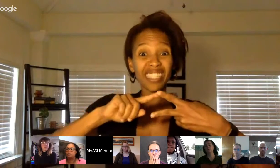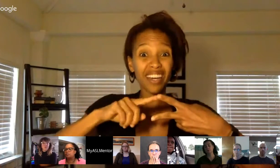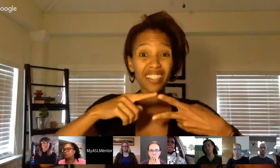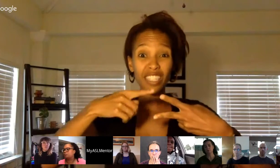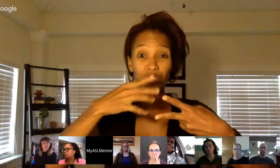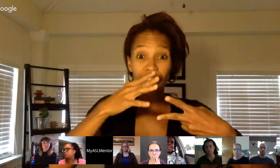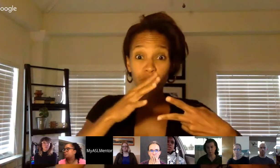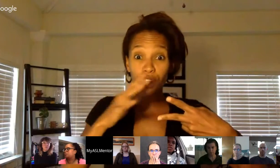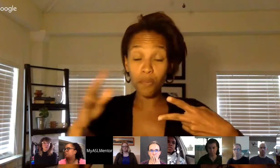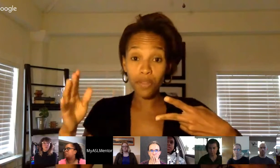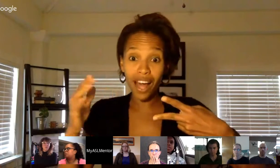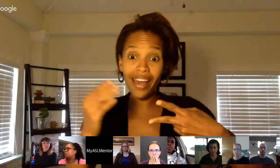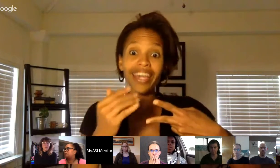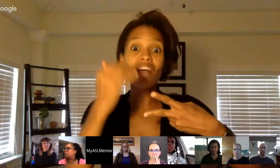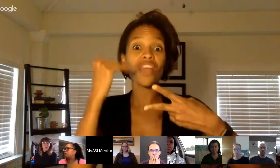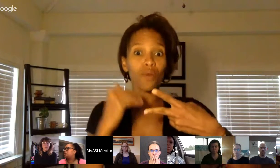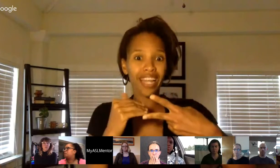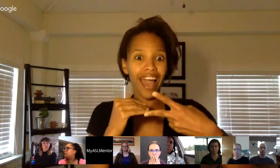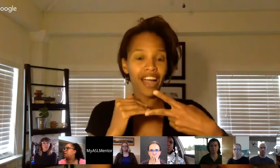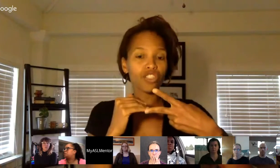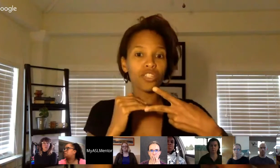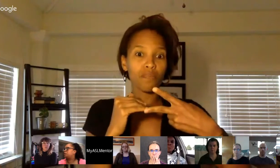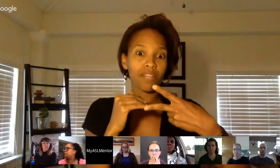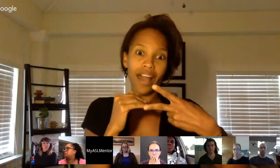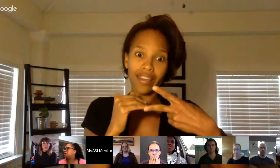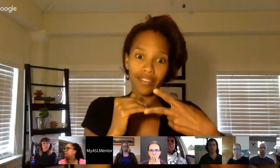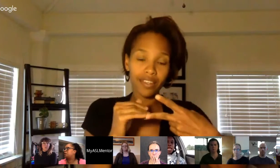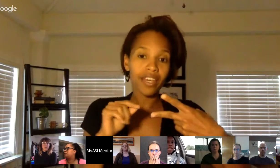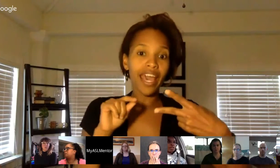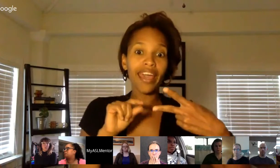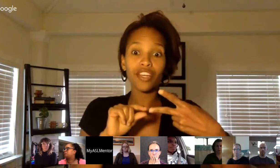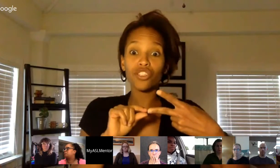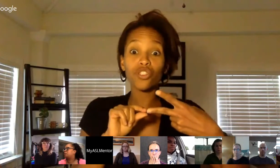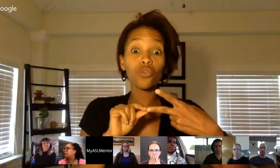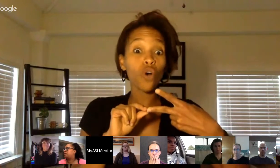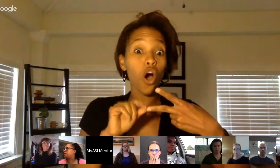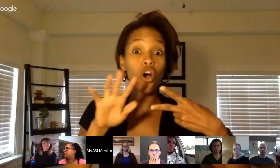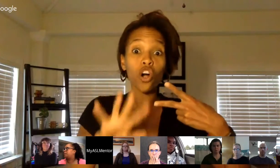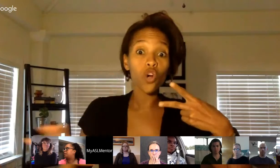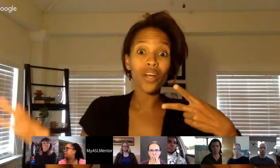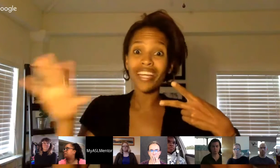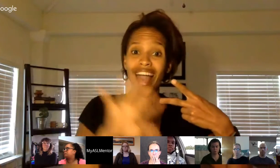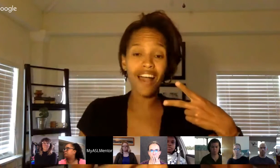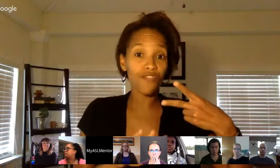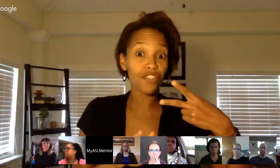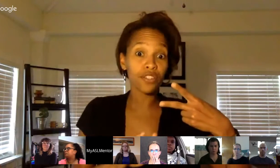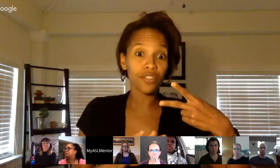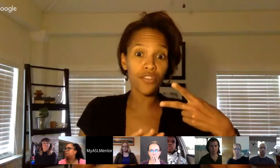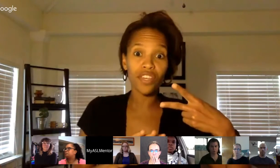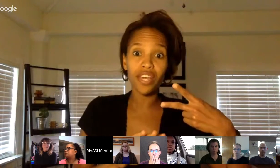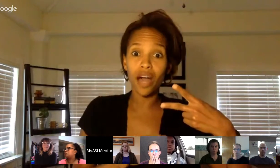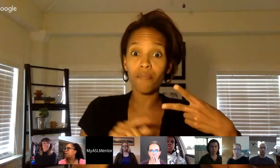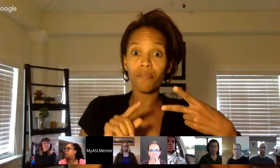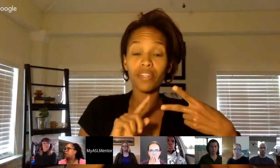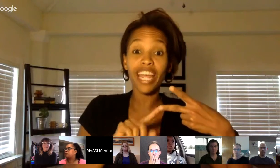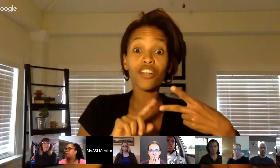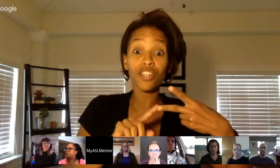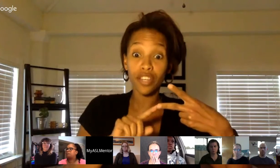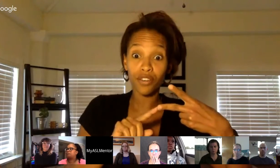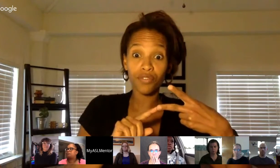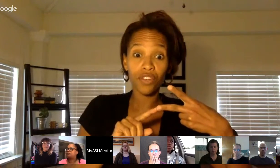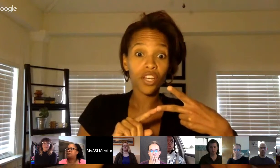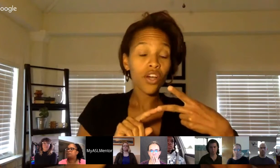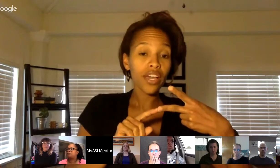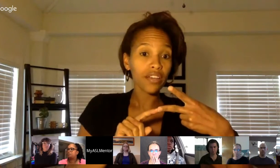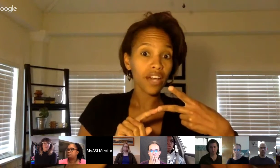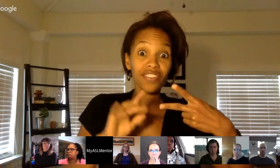going to discuss different things we could apply, and then we're going to actually apply it. And you all already have the